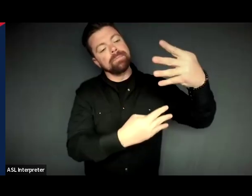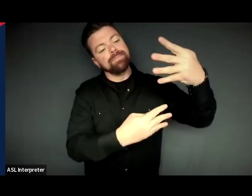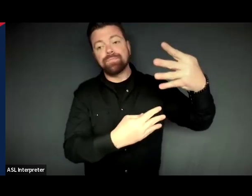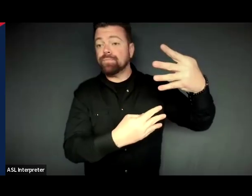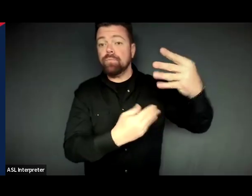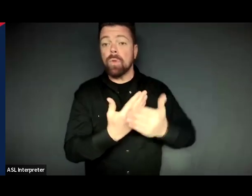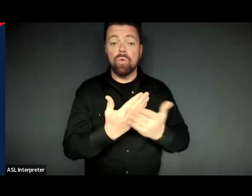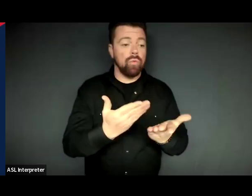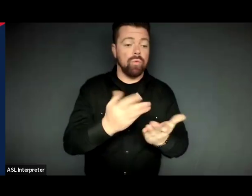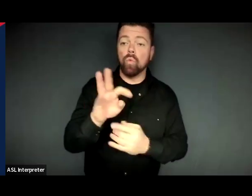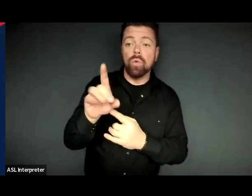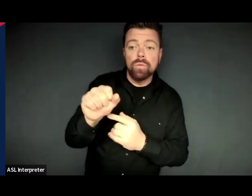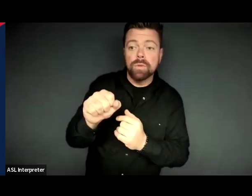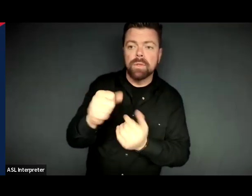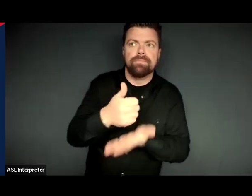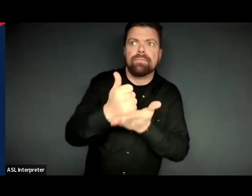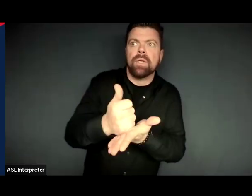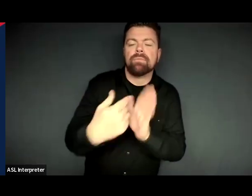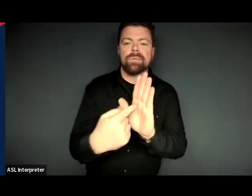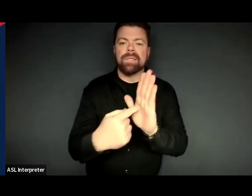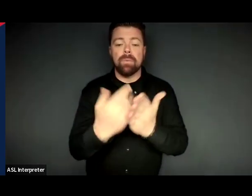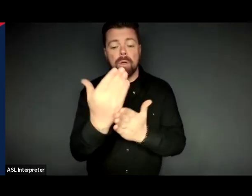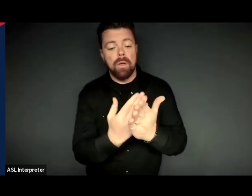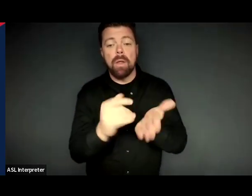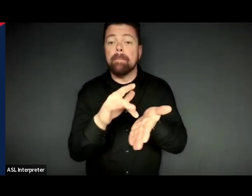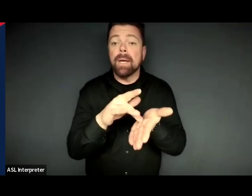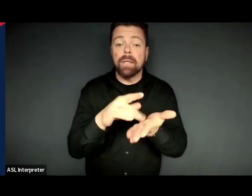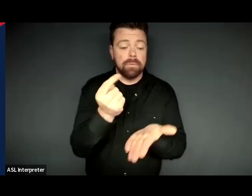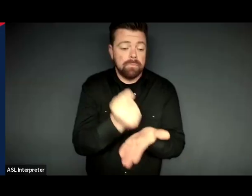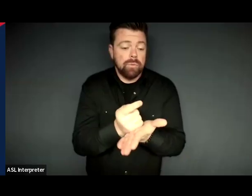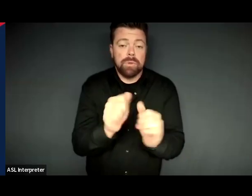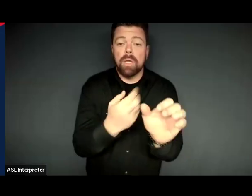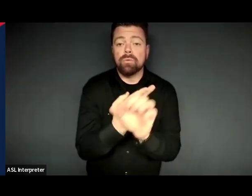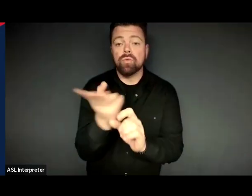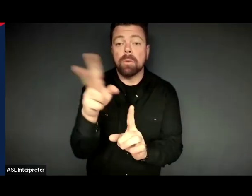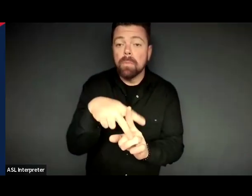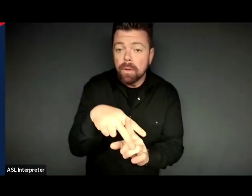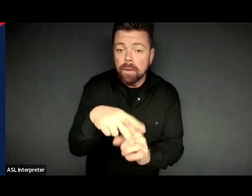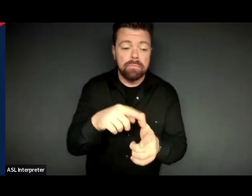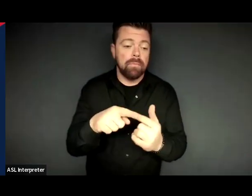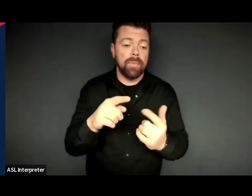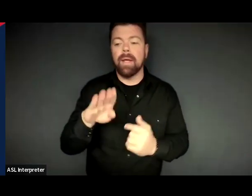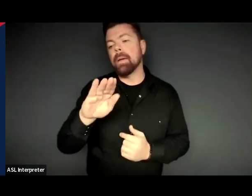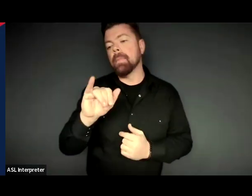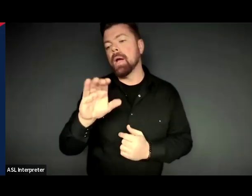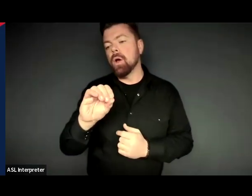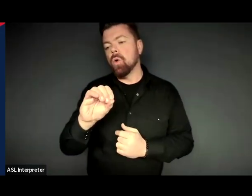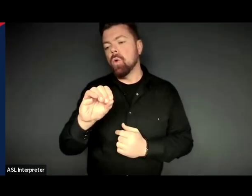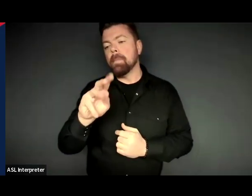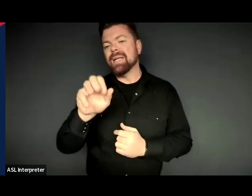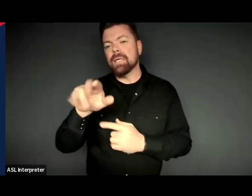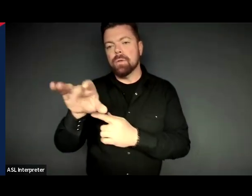there's new kinds of medications and treatments that you can use. So there's new biomaterials where they're